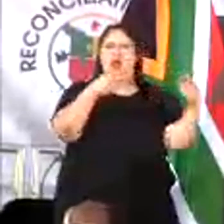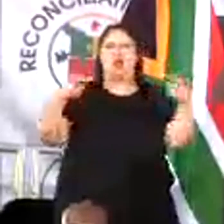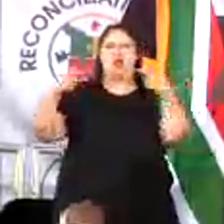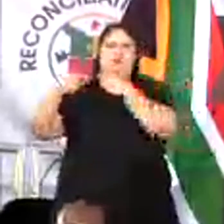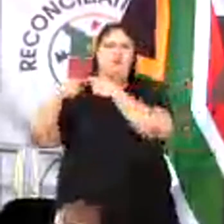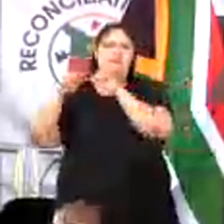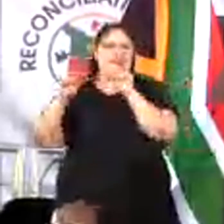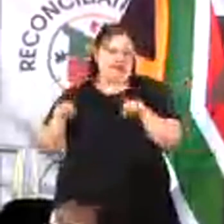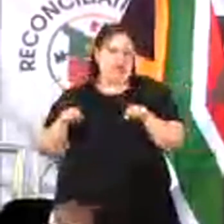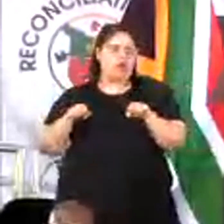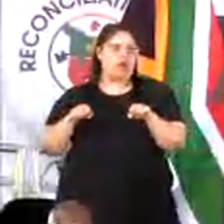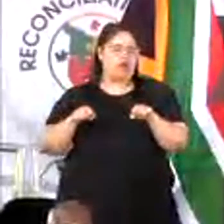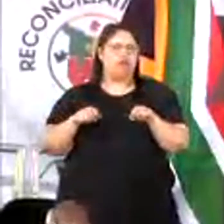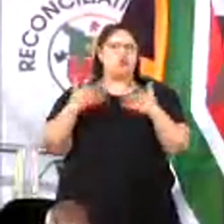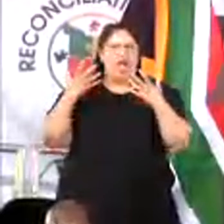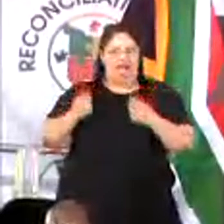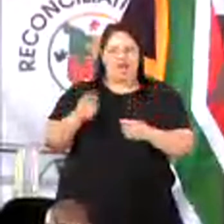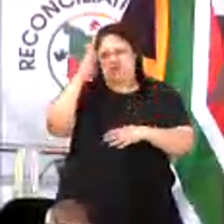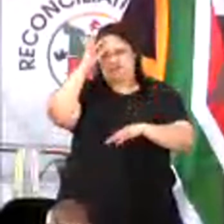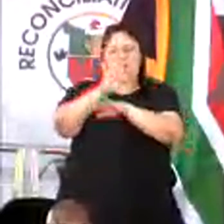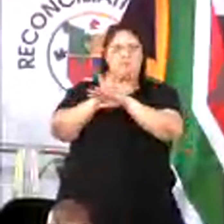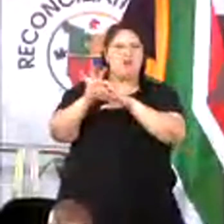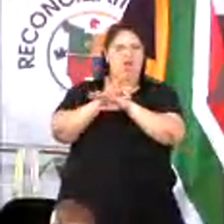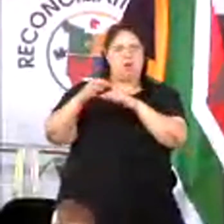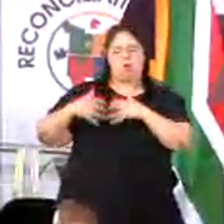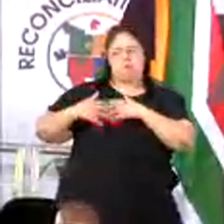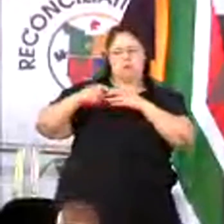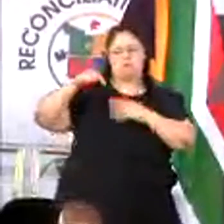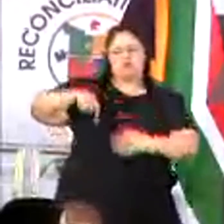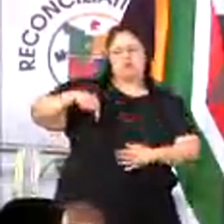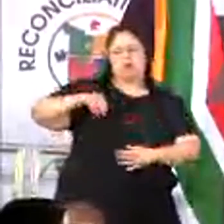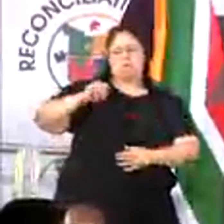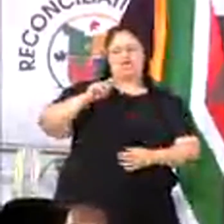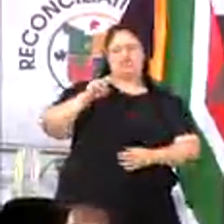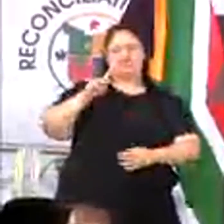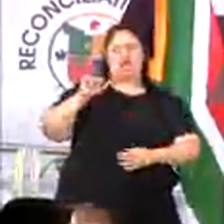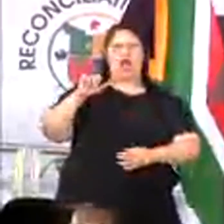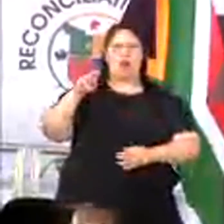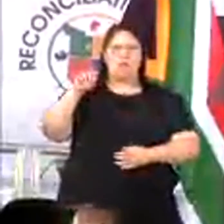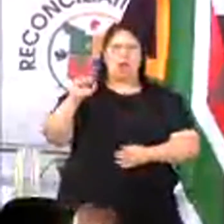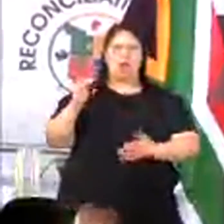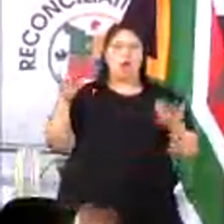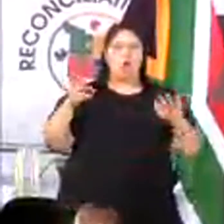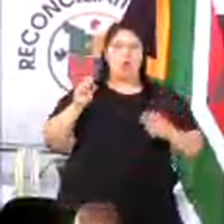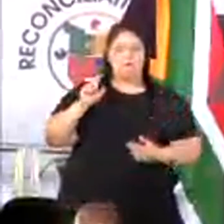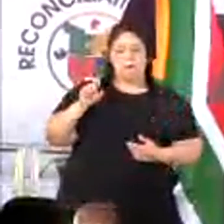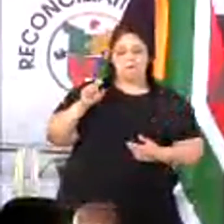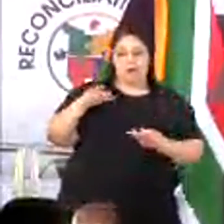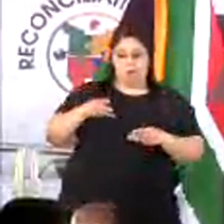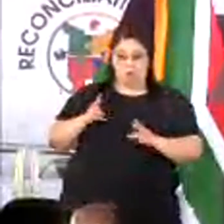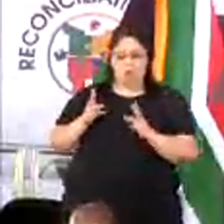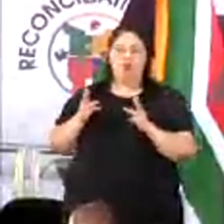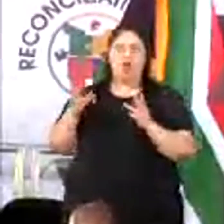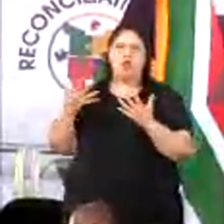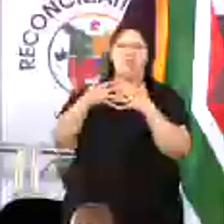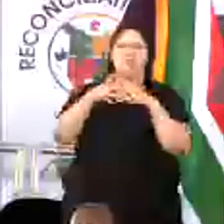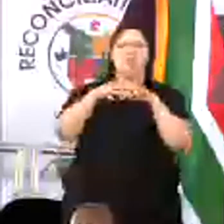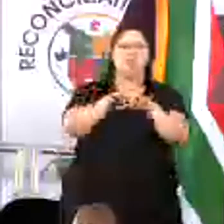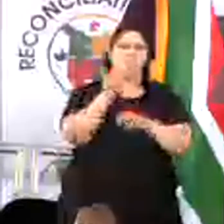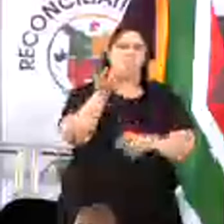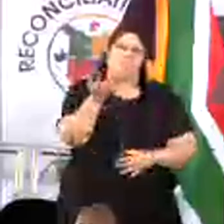There have been initiatives here in Matsgama where this approach is being